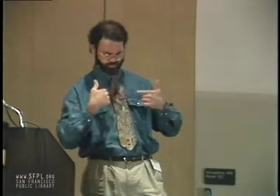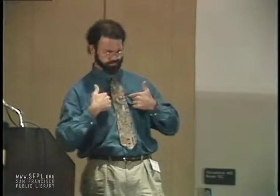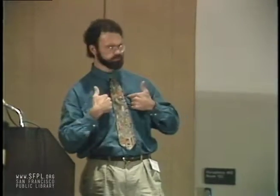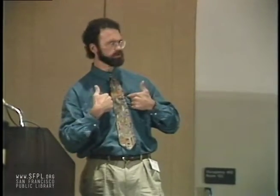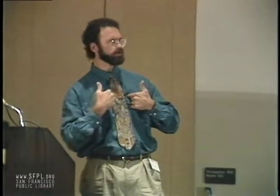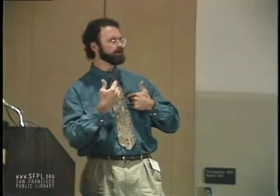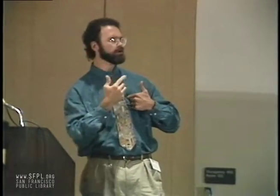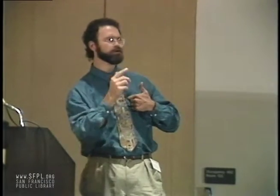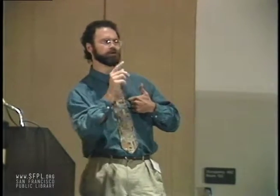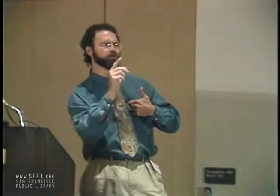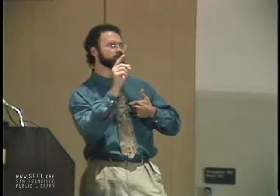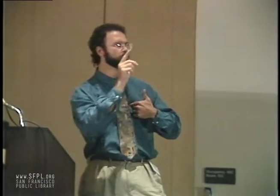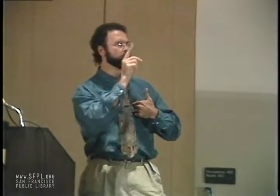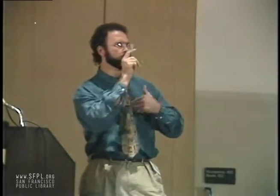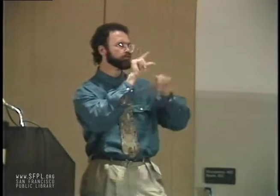How do I identify myself?